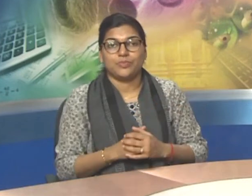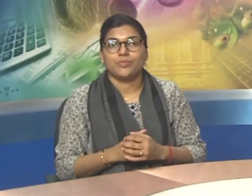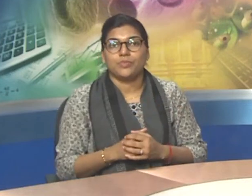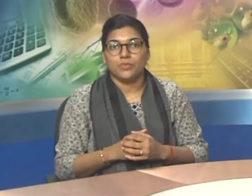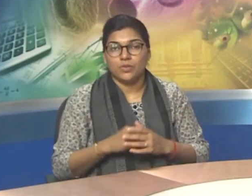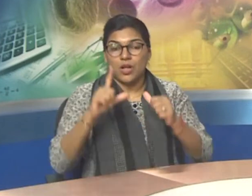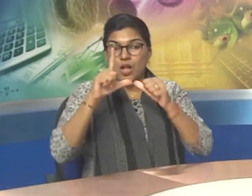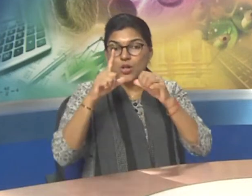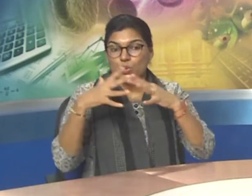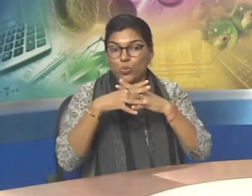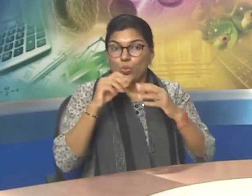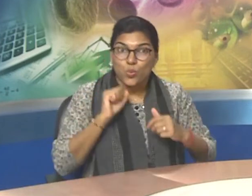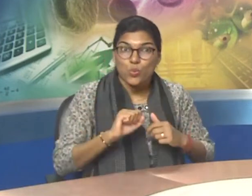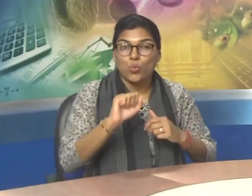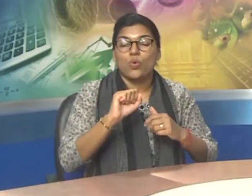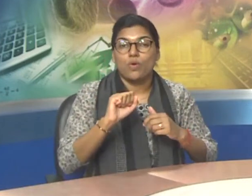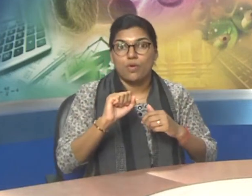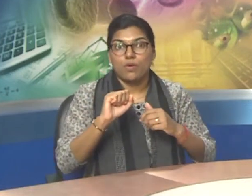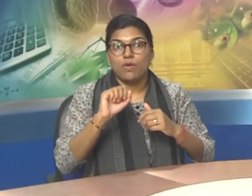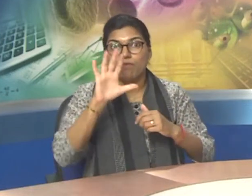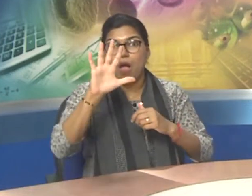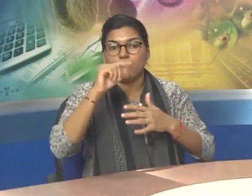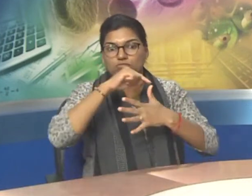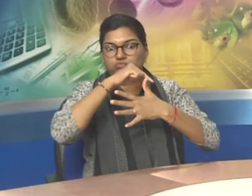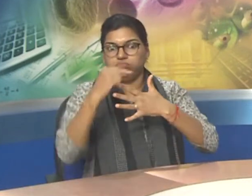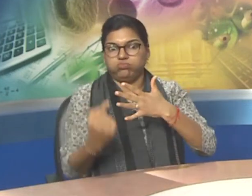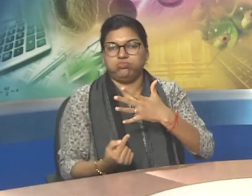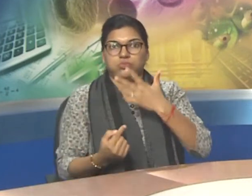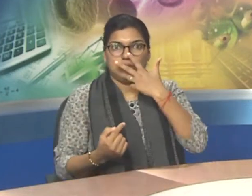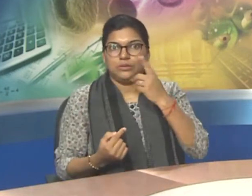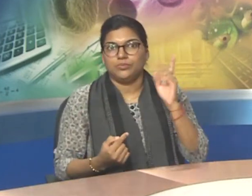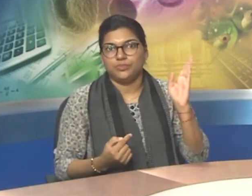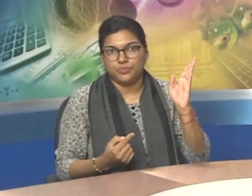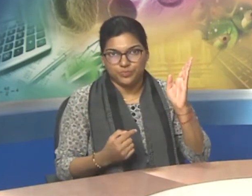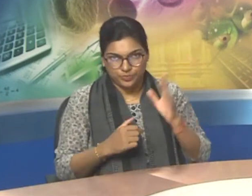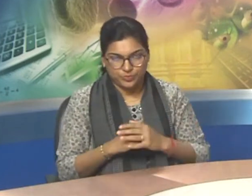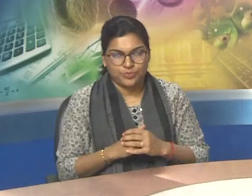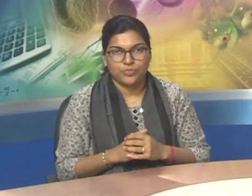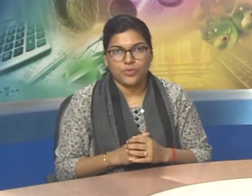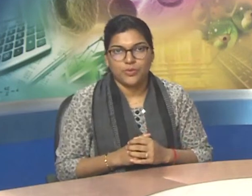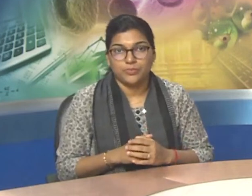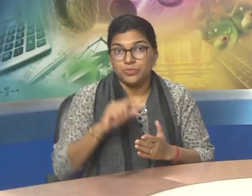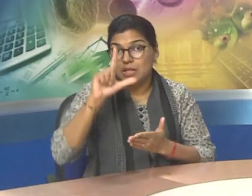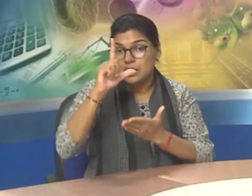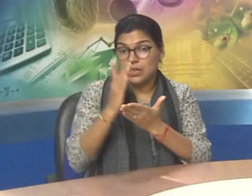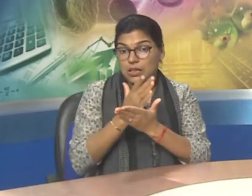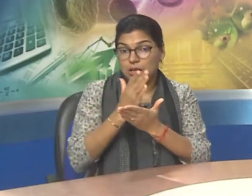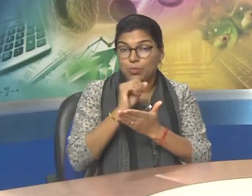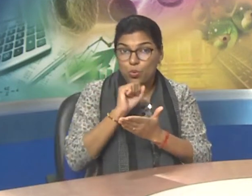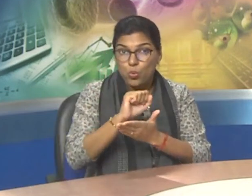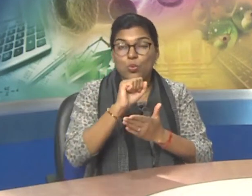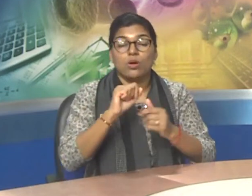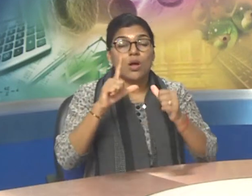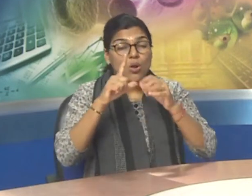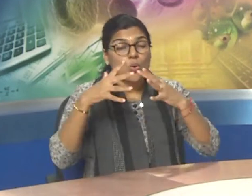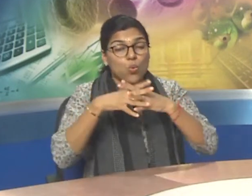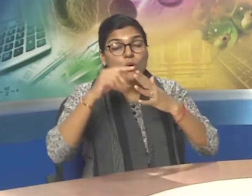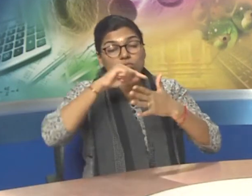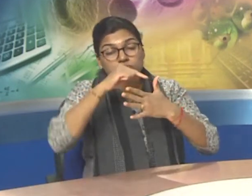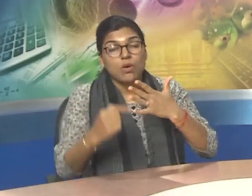You can see the 5 laws of library. With all these laws are the main 5 laws. The